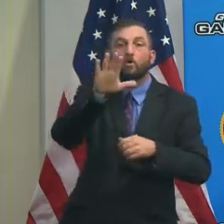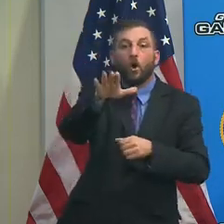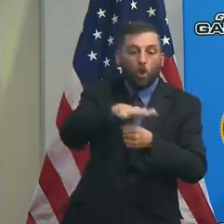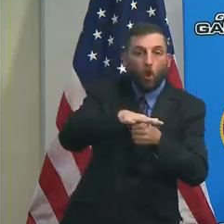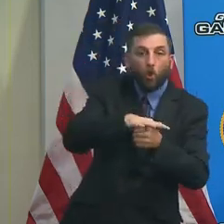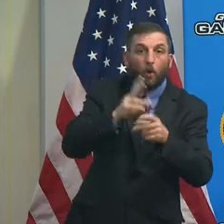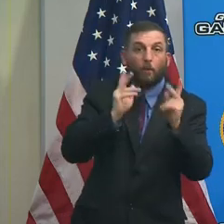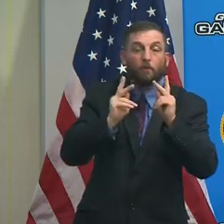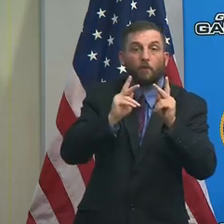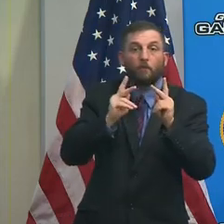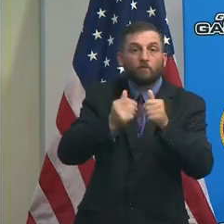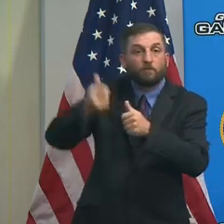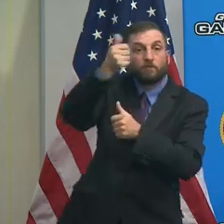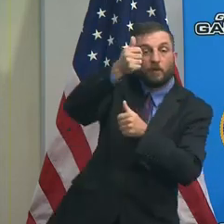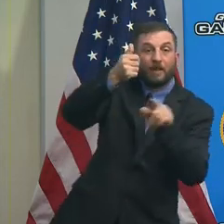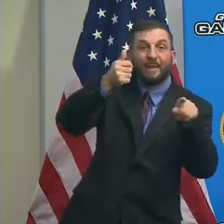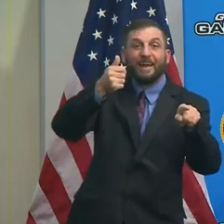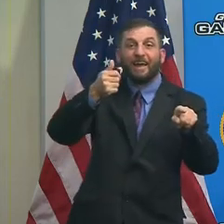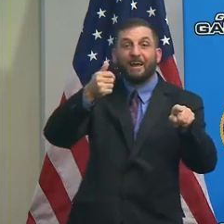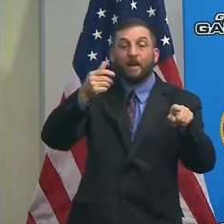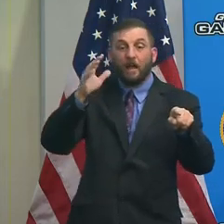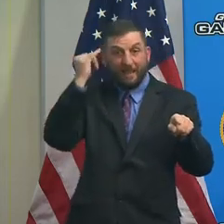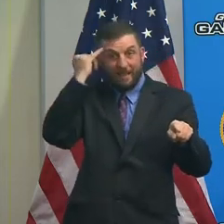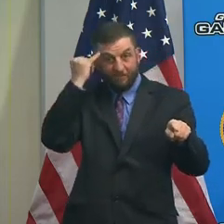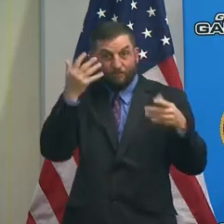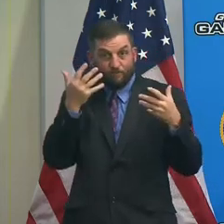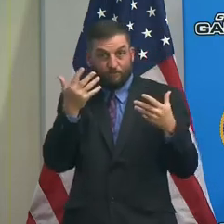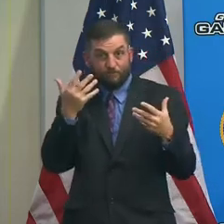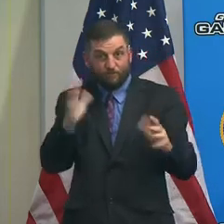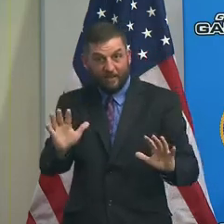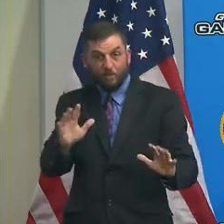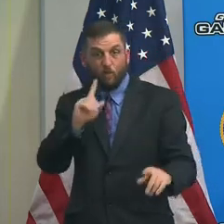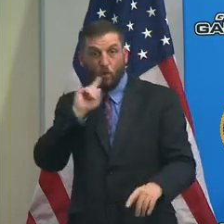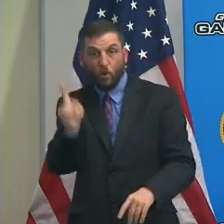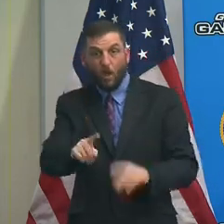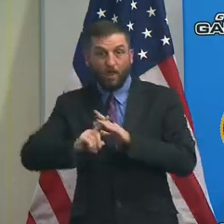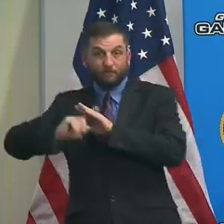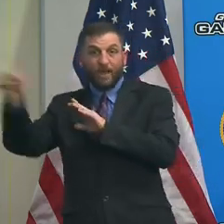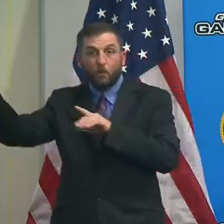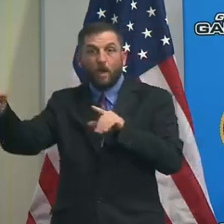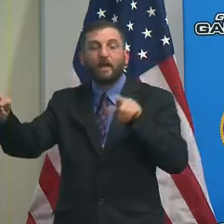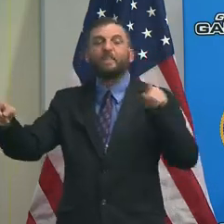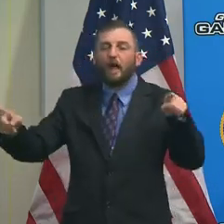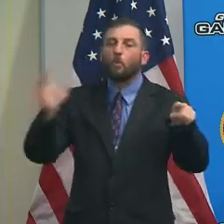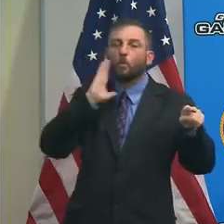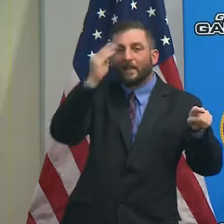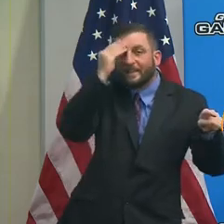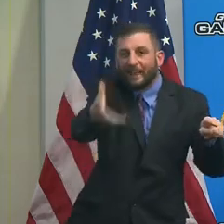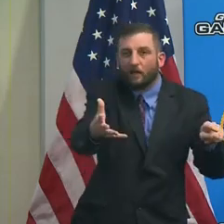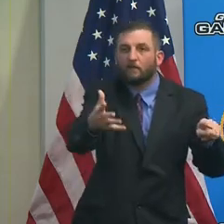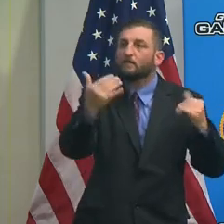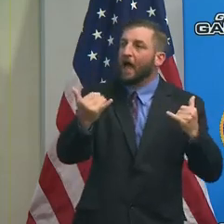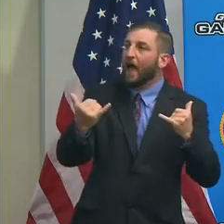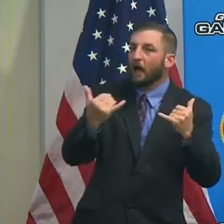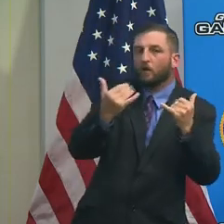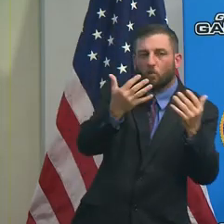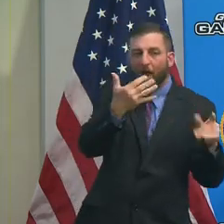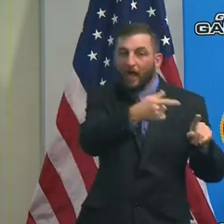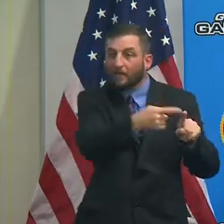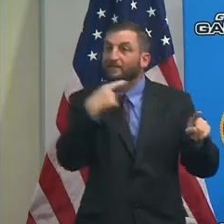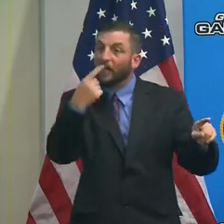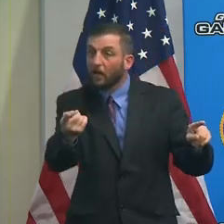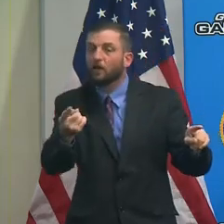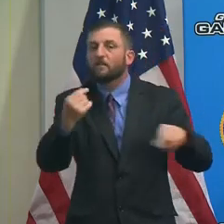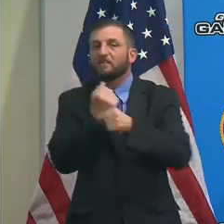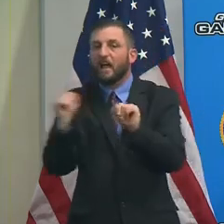have evacuated, they will tell you when it's safe to return. Don't drive through standing water when you're